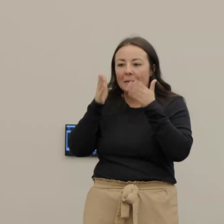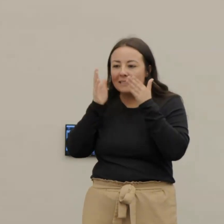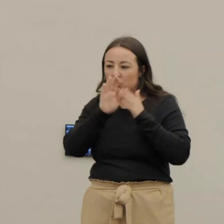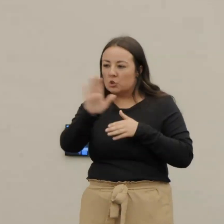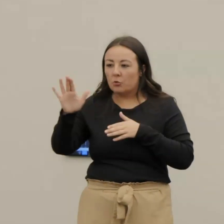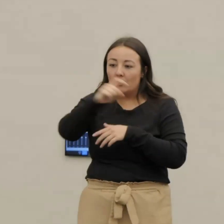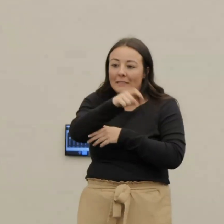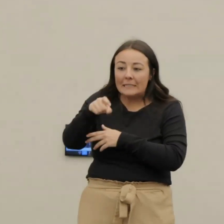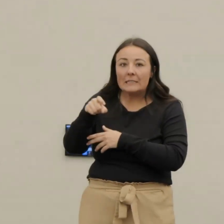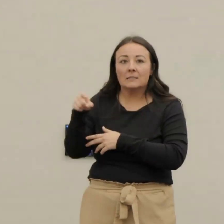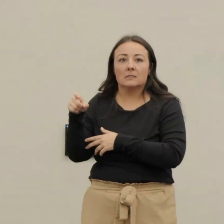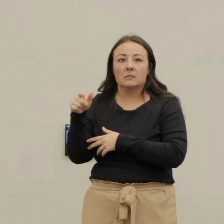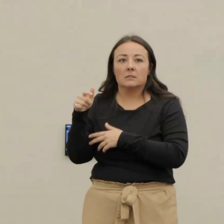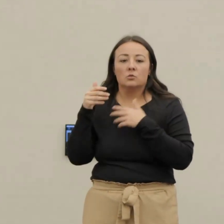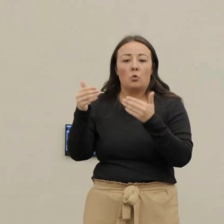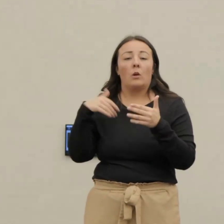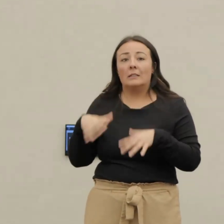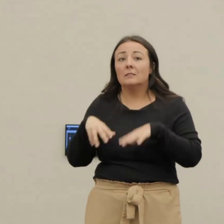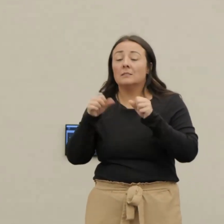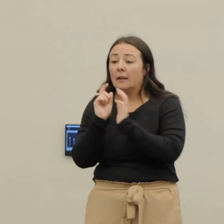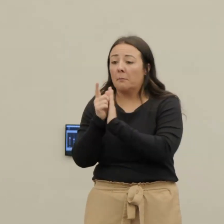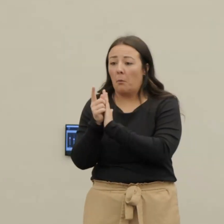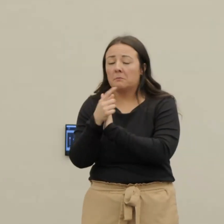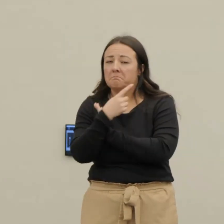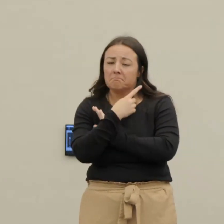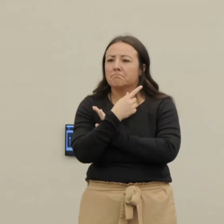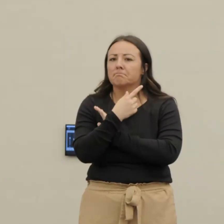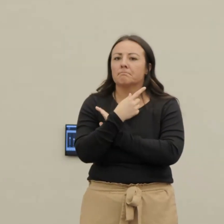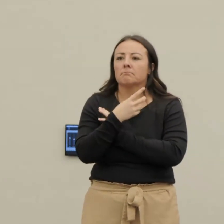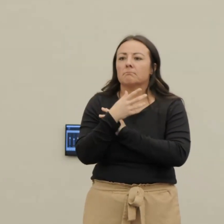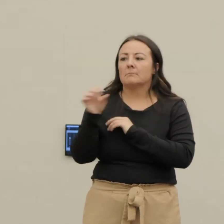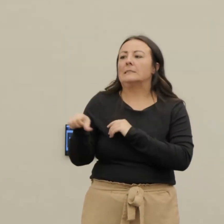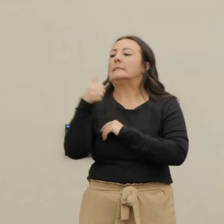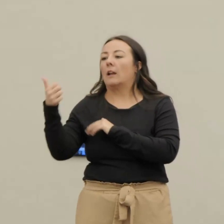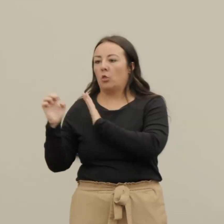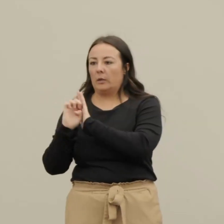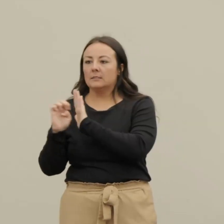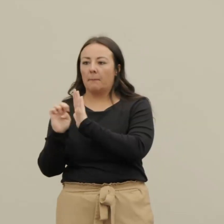And let's take a moment and look at another